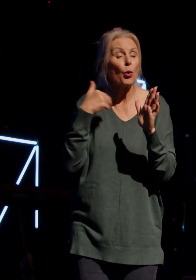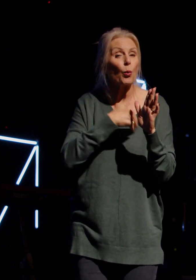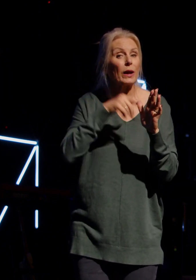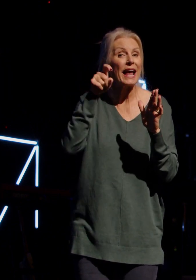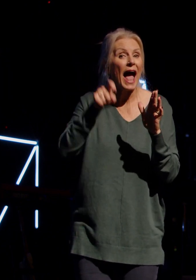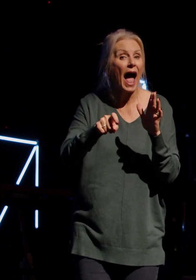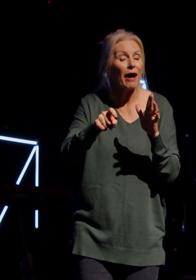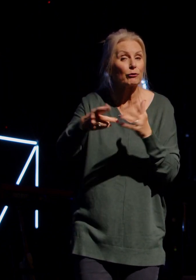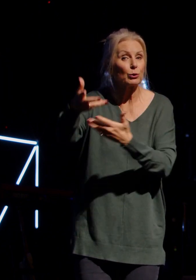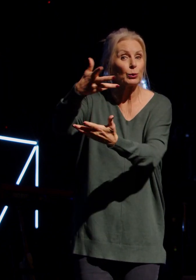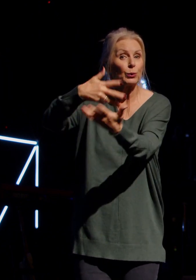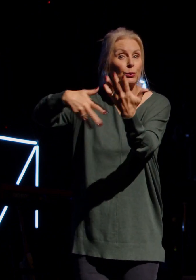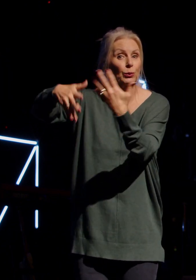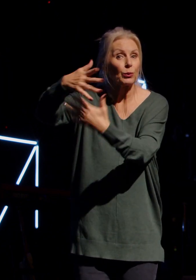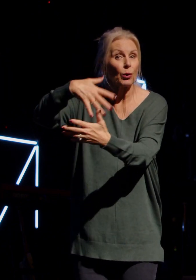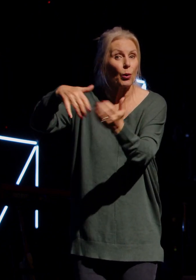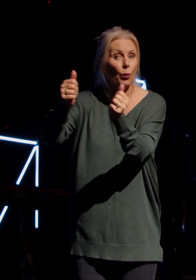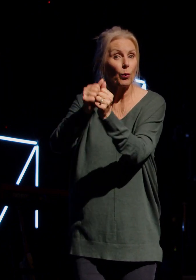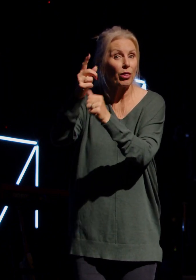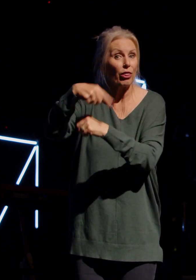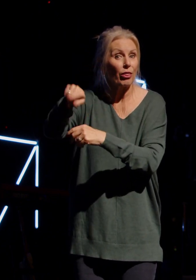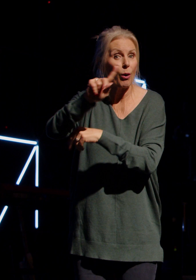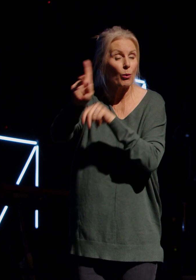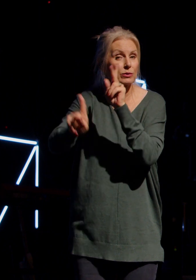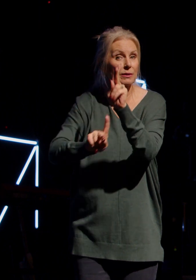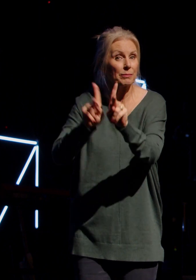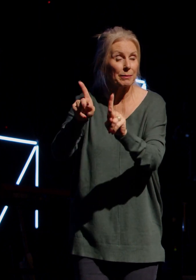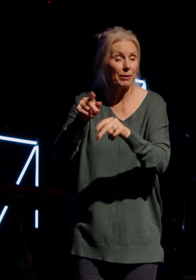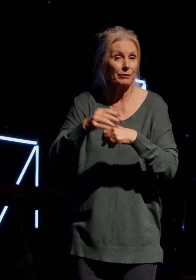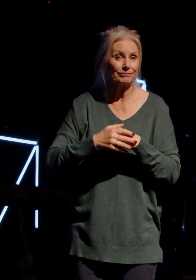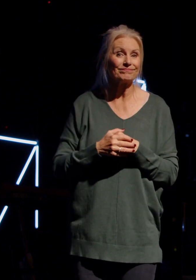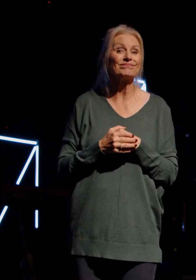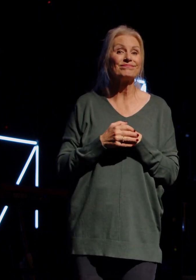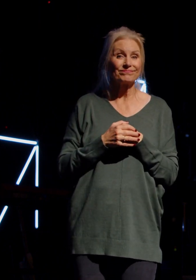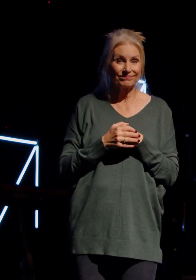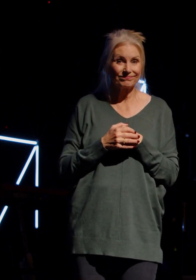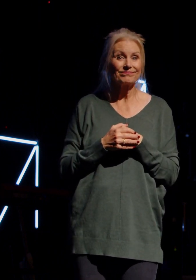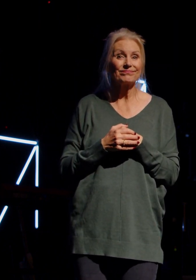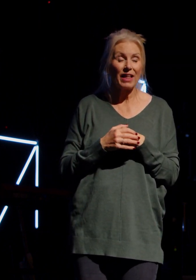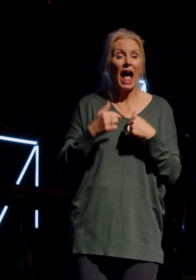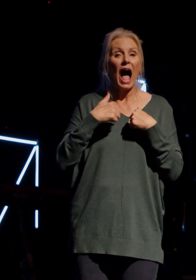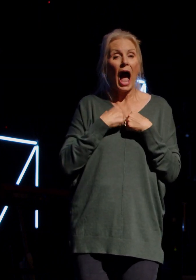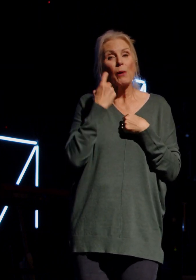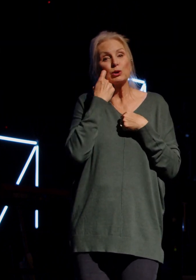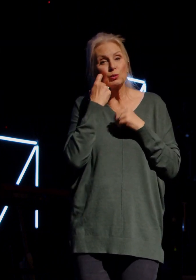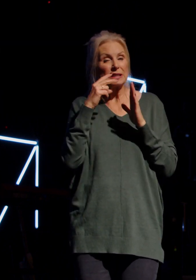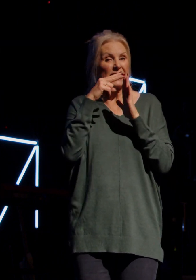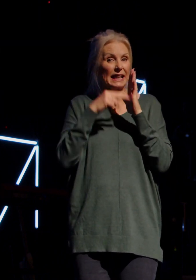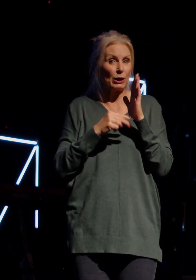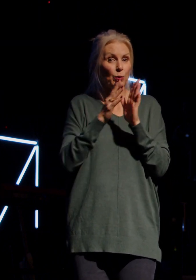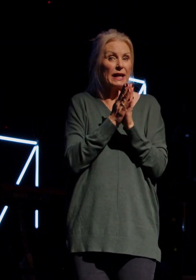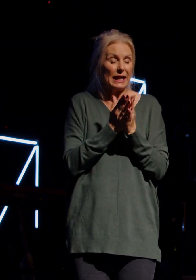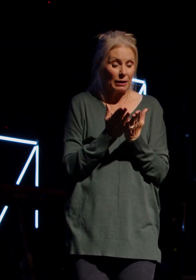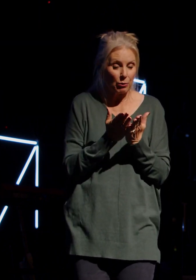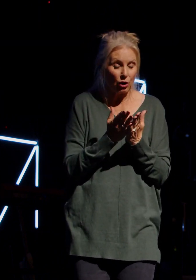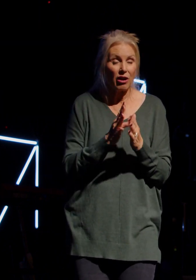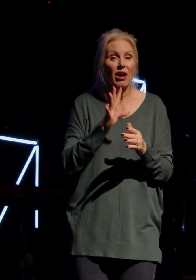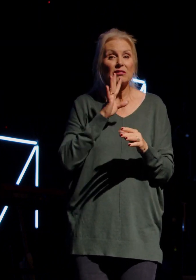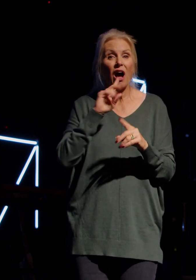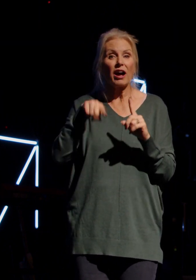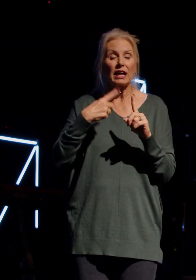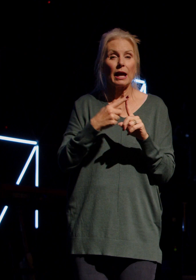I was reading this book, even this spiritual discipleship multiplication in the world, where it's even talking about a lot of